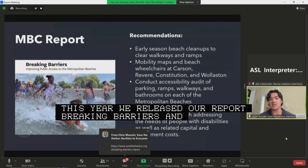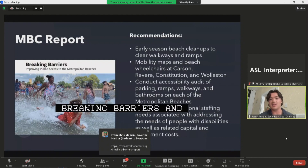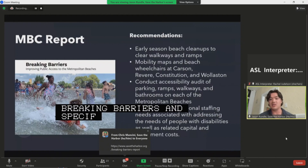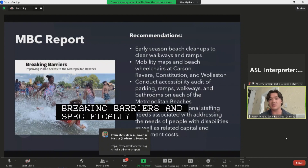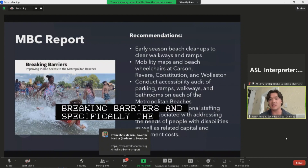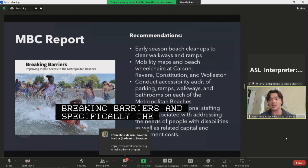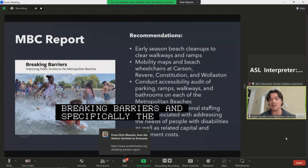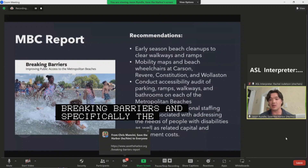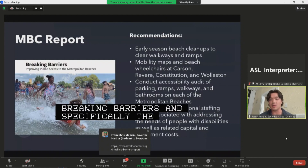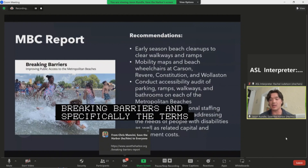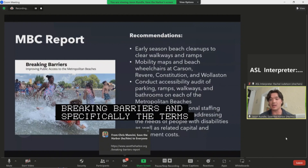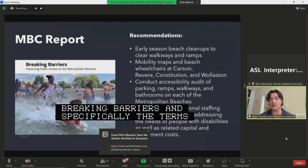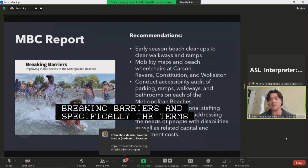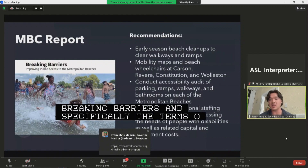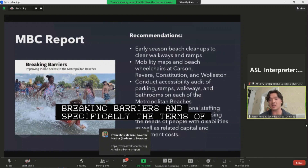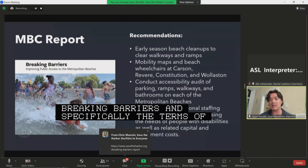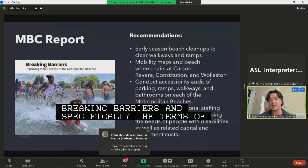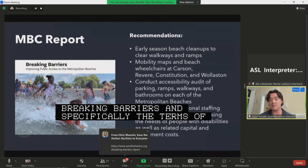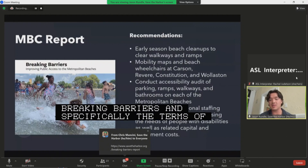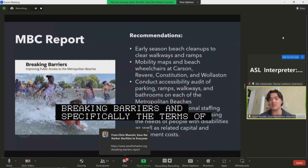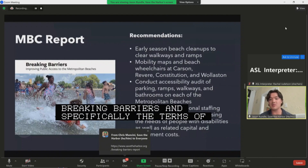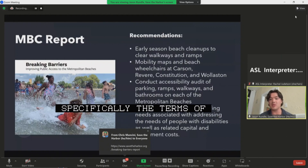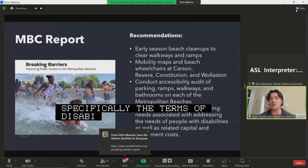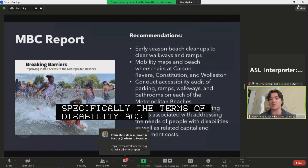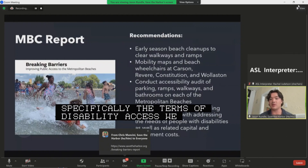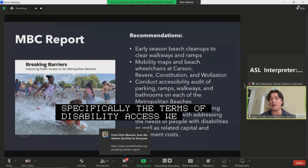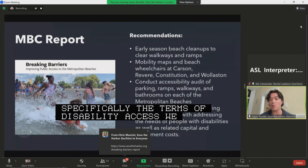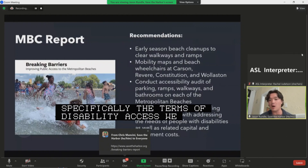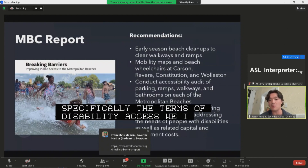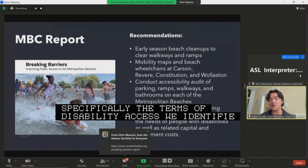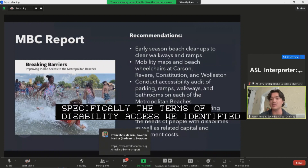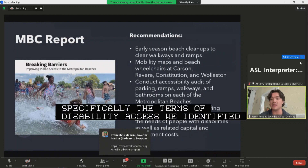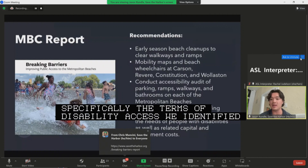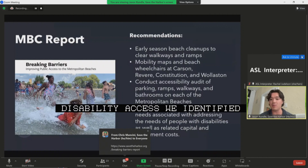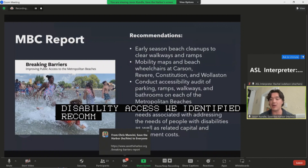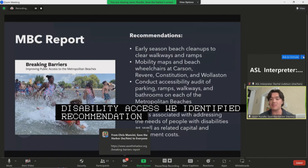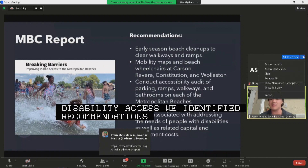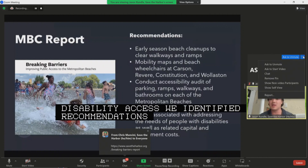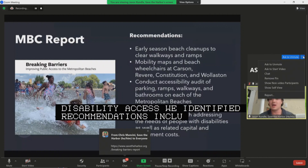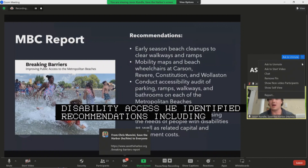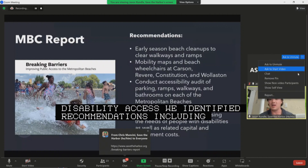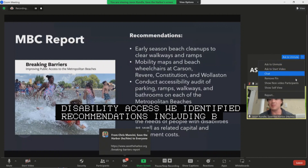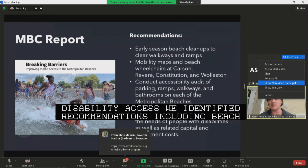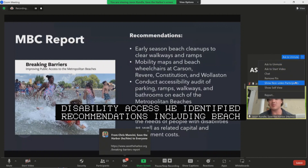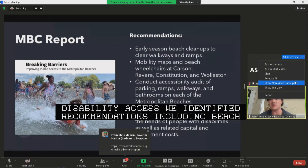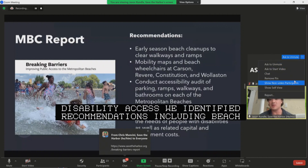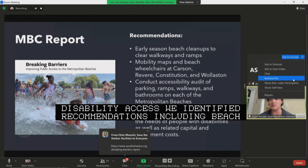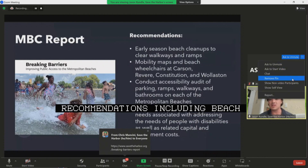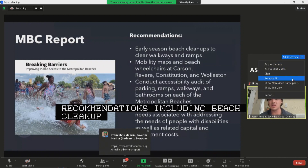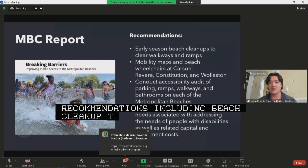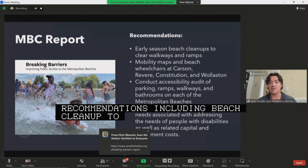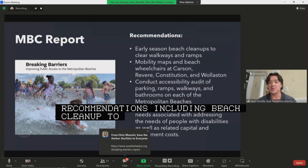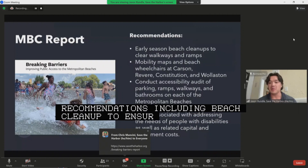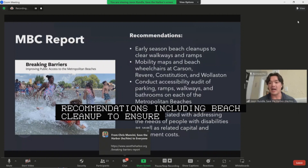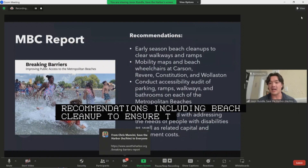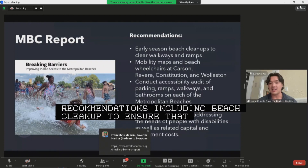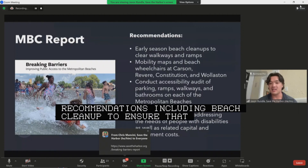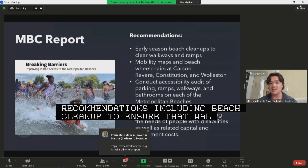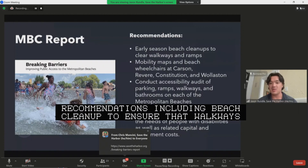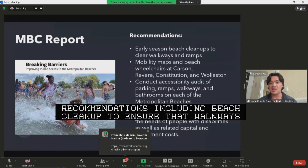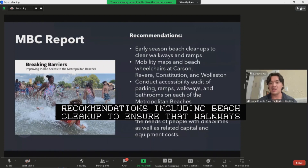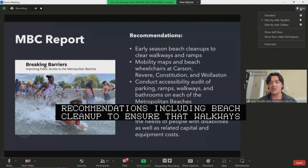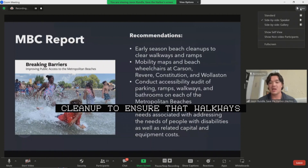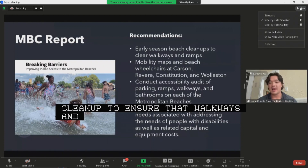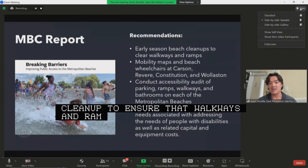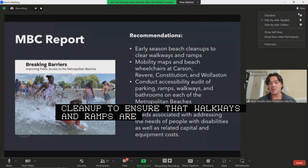identified recommendations including beach cleanups to ensure that walkways and ramps are able to be used for people to